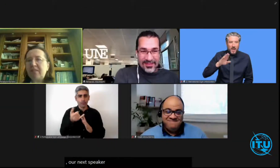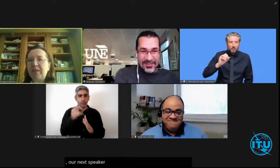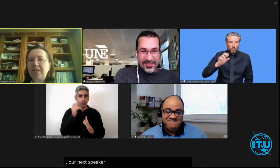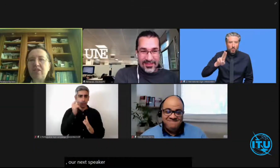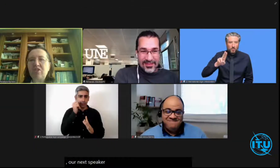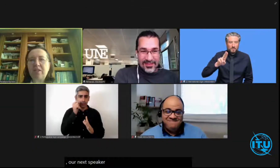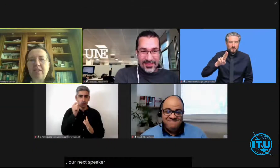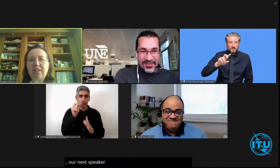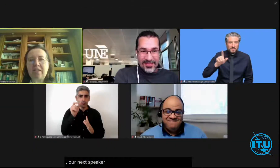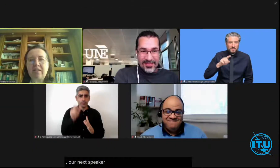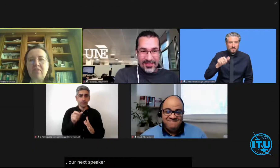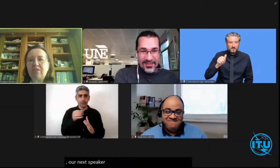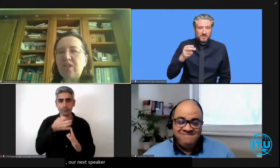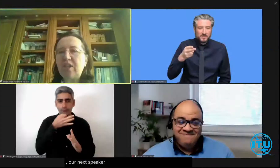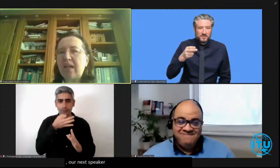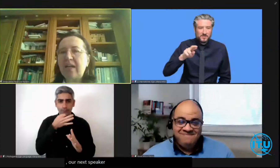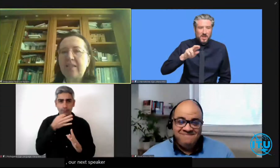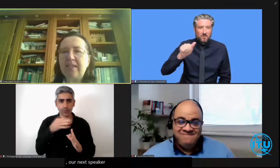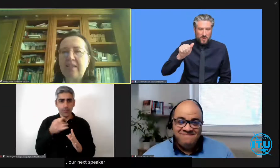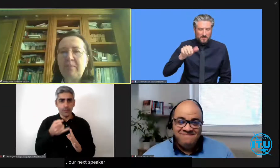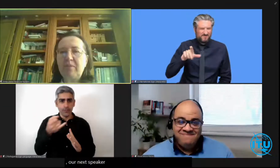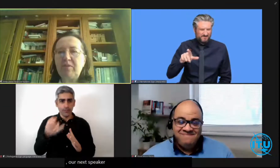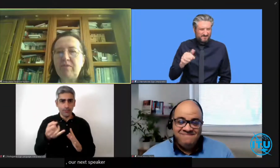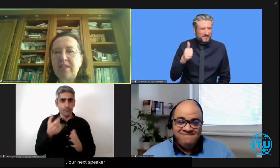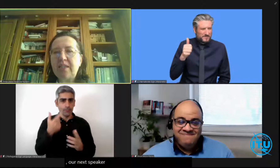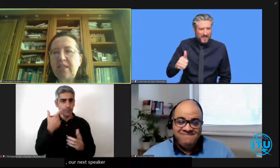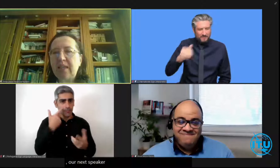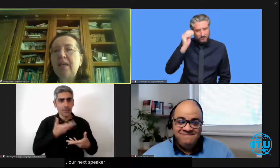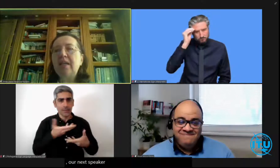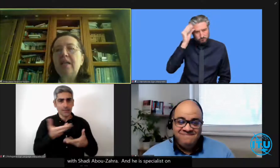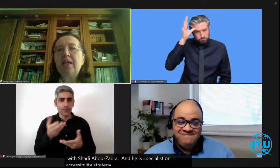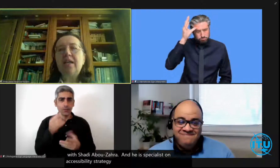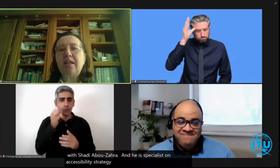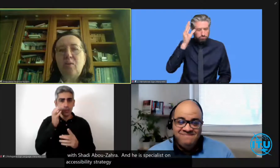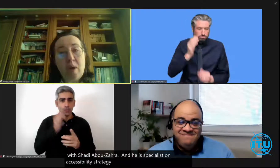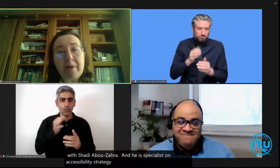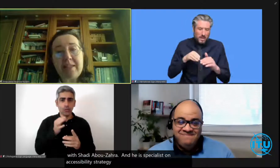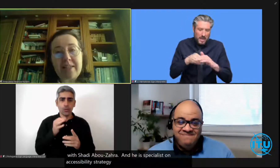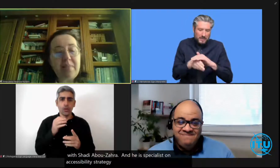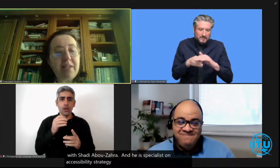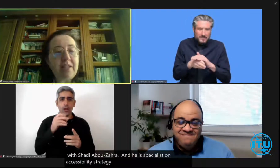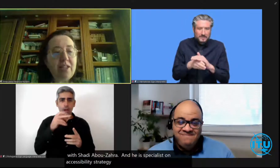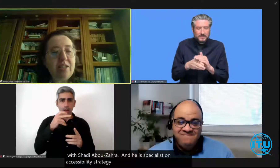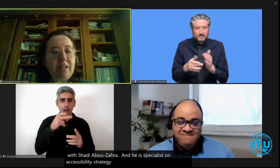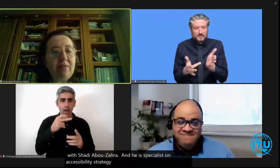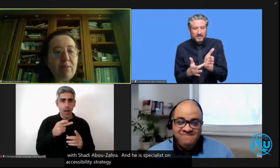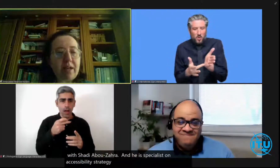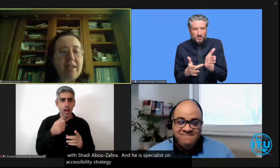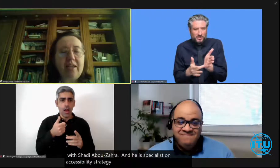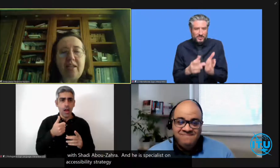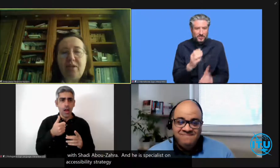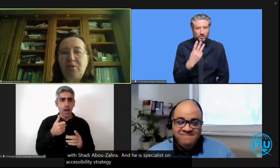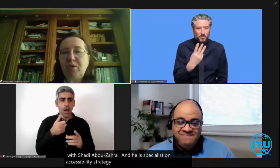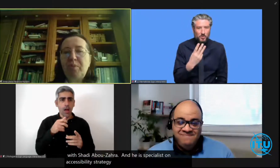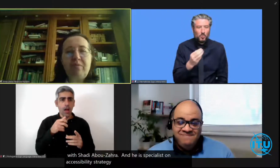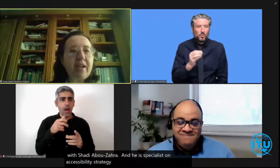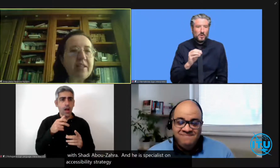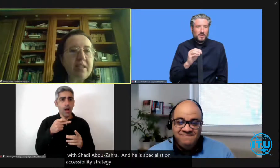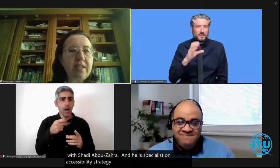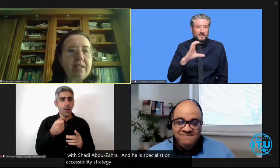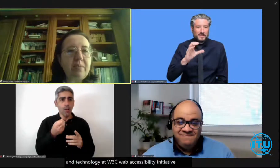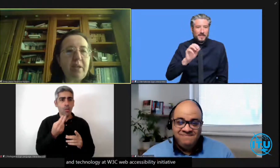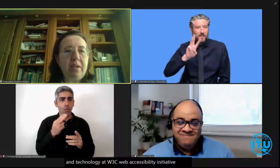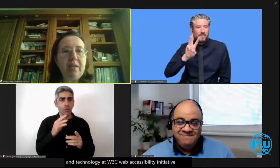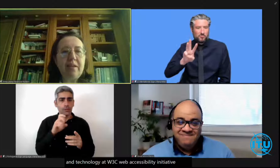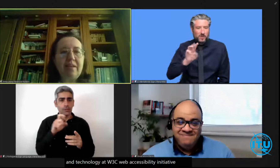on accessibility strategy and technology at W3C Web Accessibility Initiative. Why in Europe? In